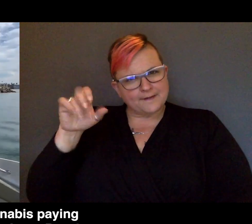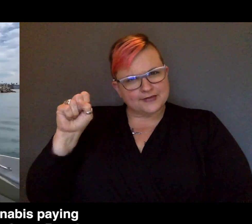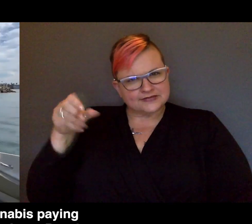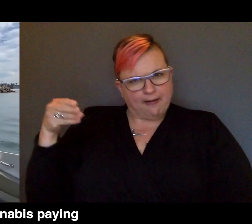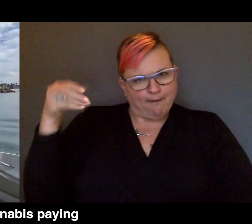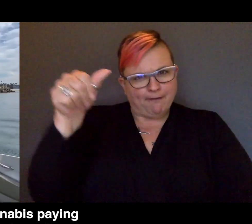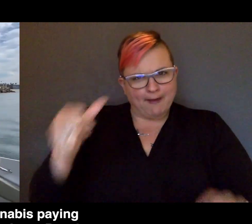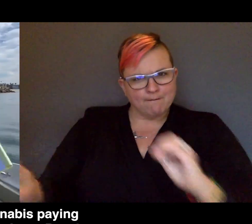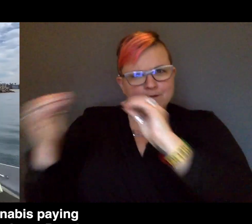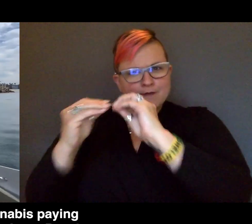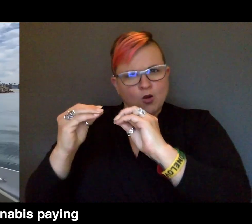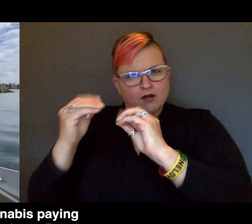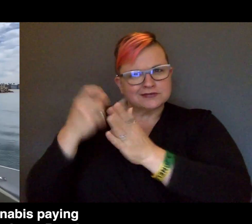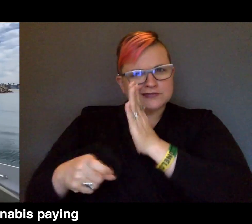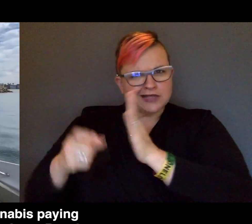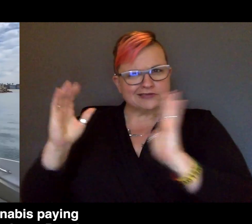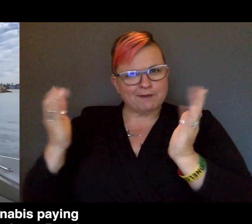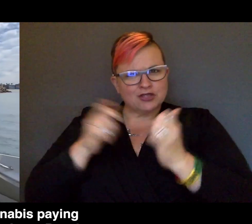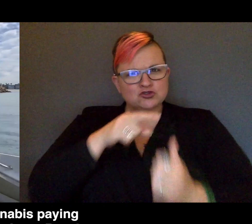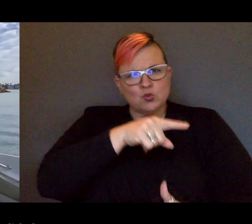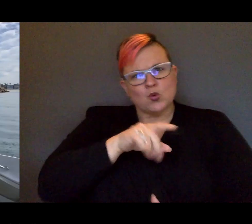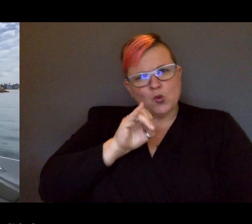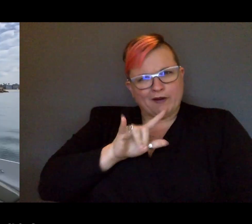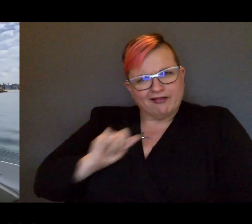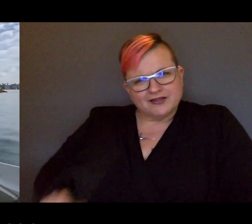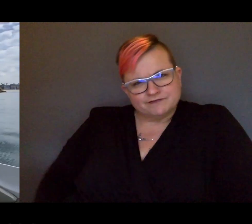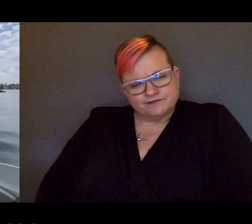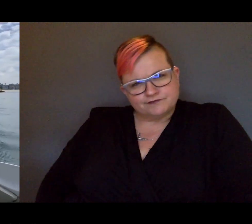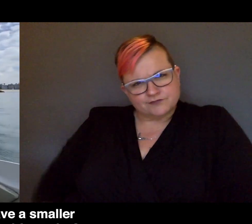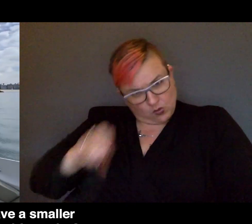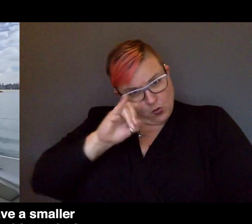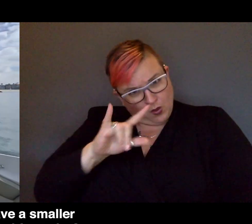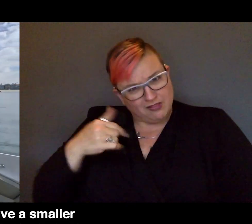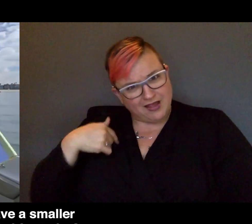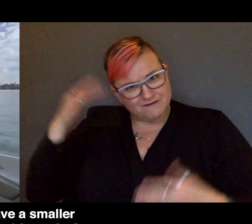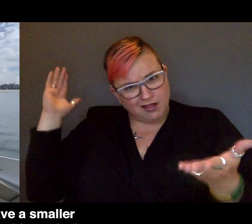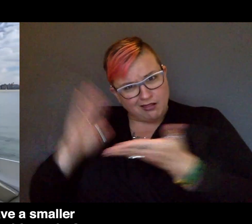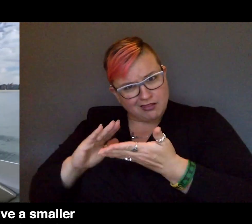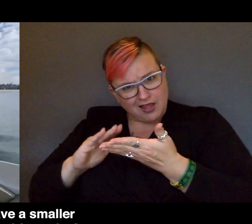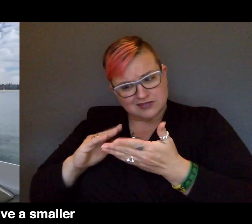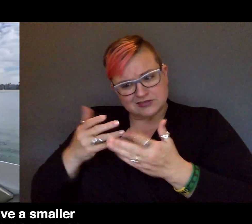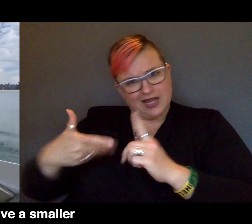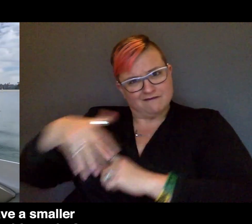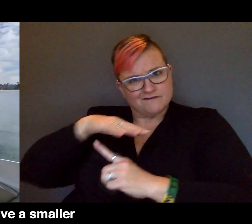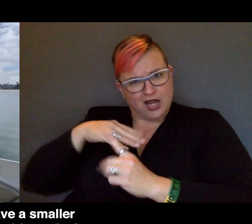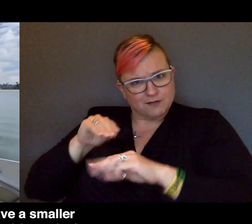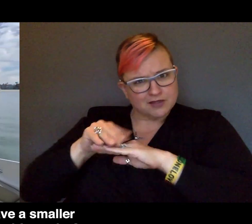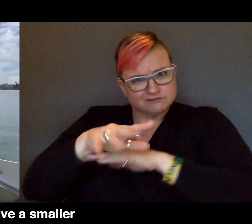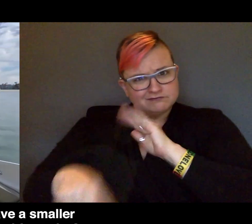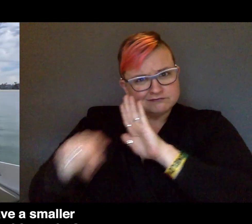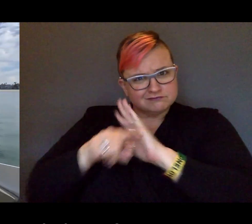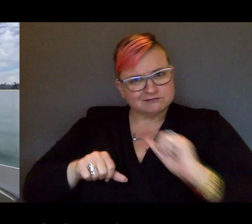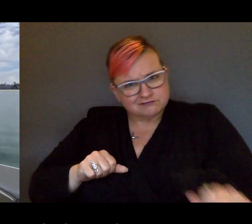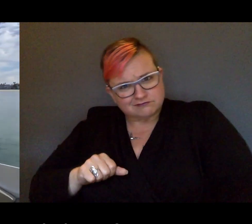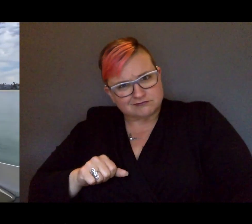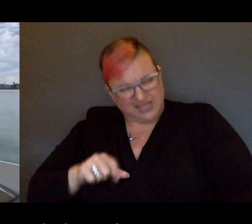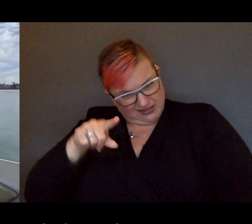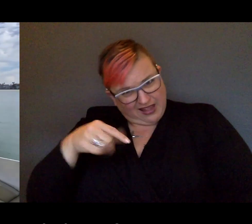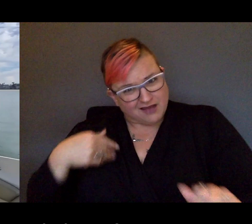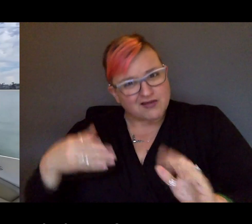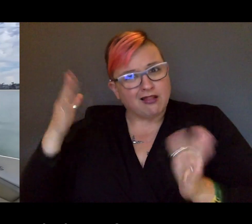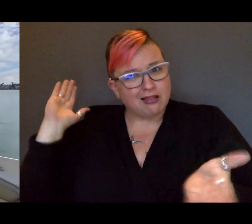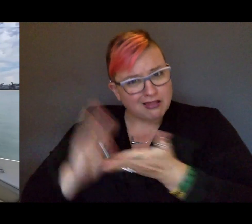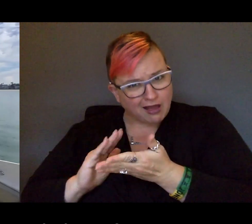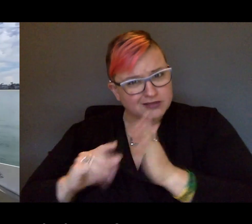Why is cannabis paying more taxes in Long Beach than oil is? Does oil have a smaller environmental footprint? Does oil have